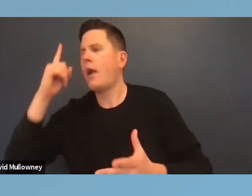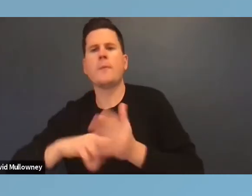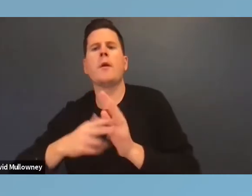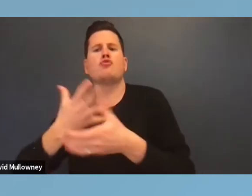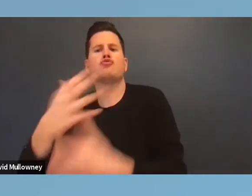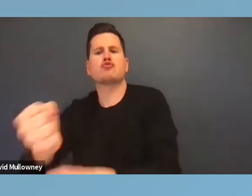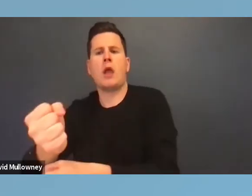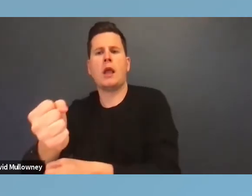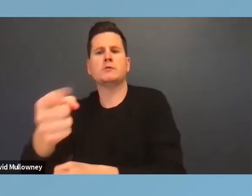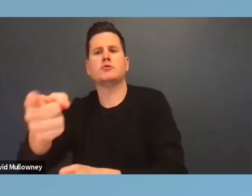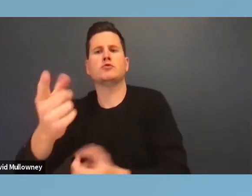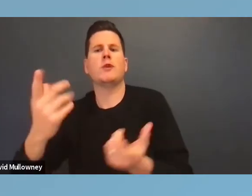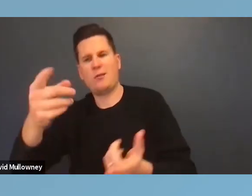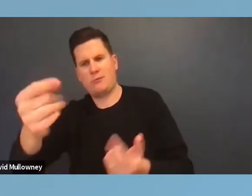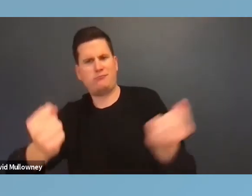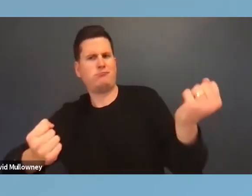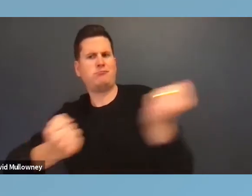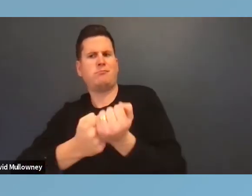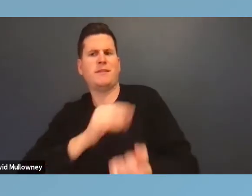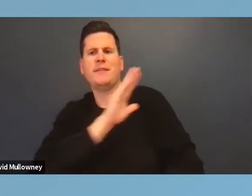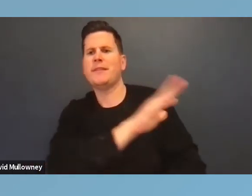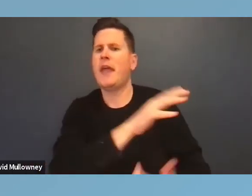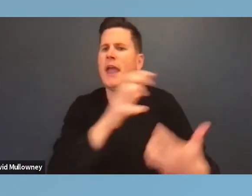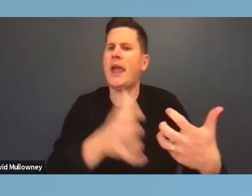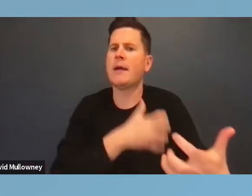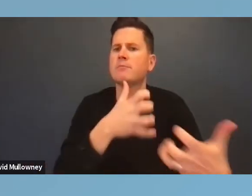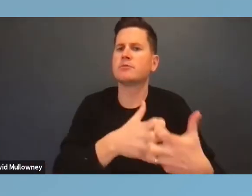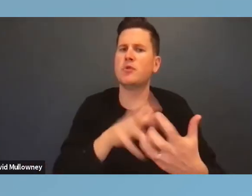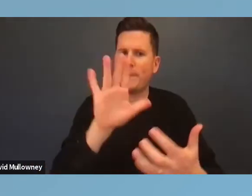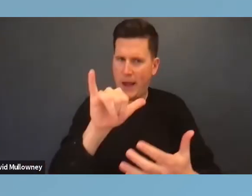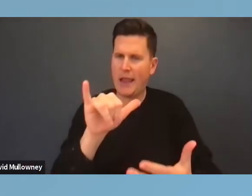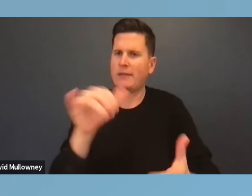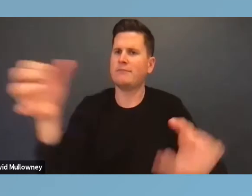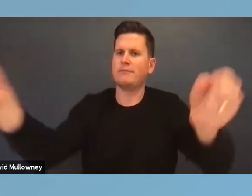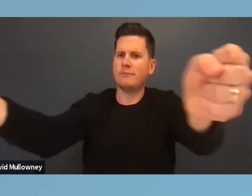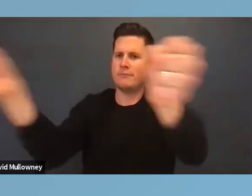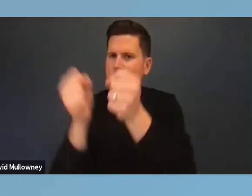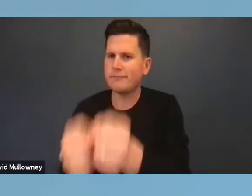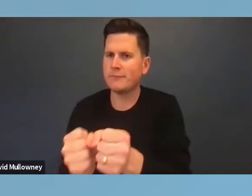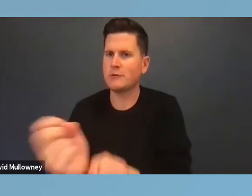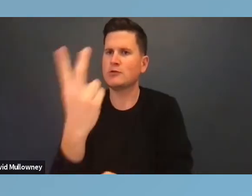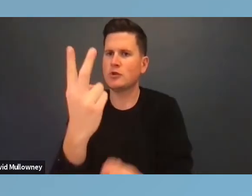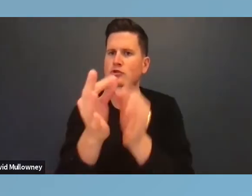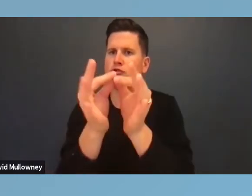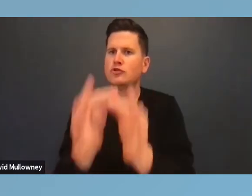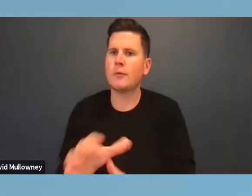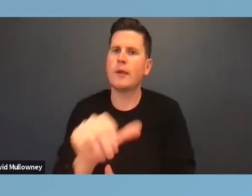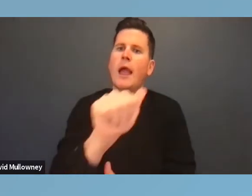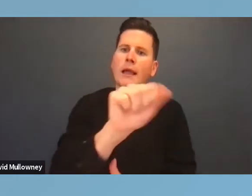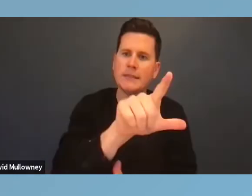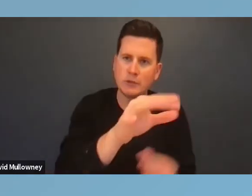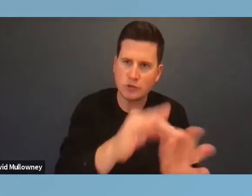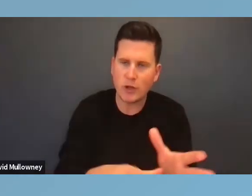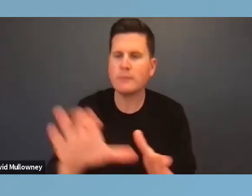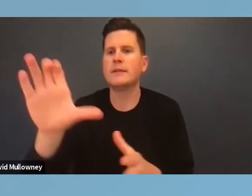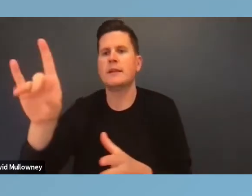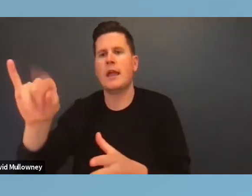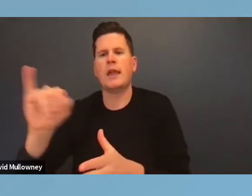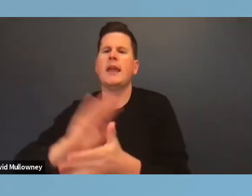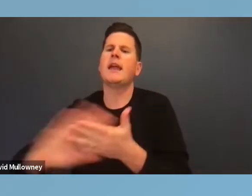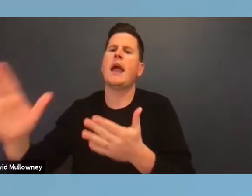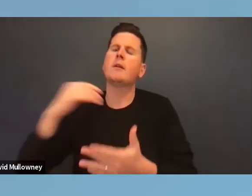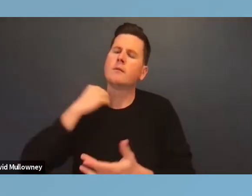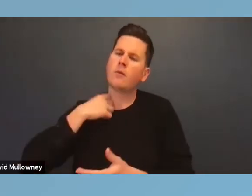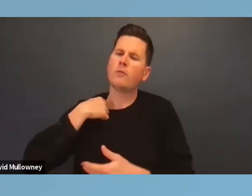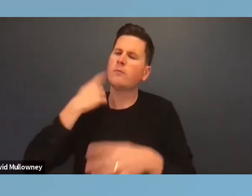where they feel as if they really understand and feel supportive and feel supported by the doctor's office with